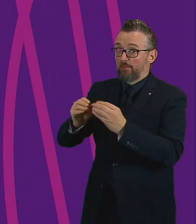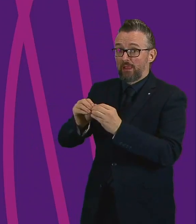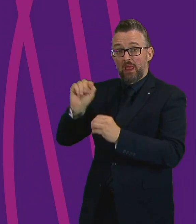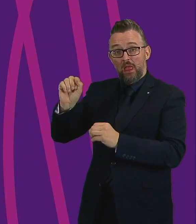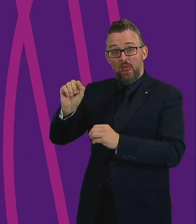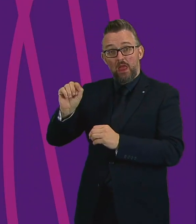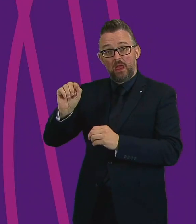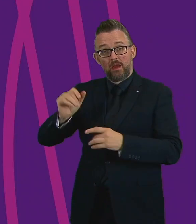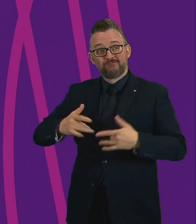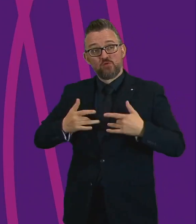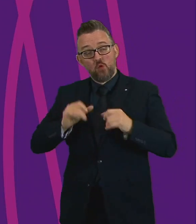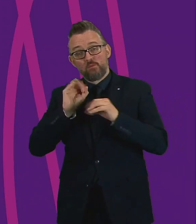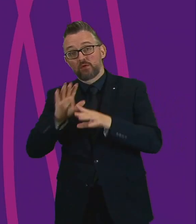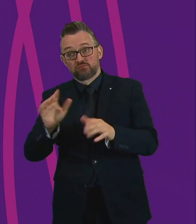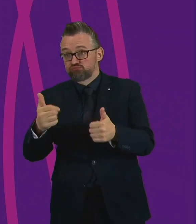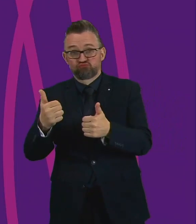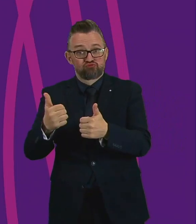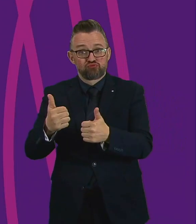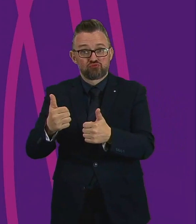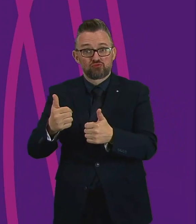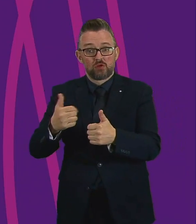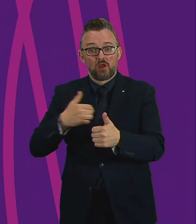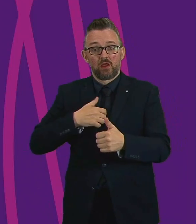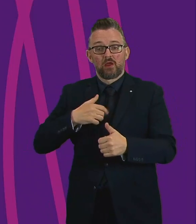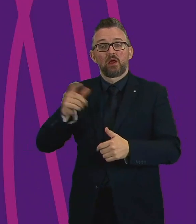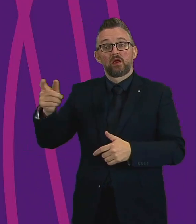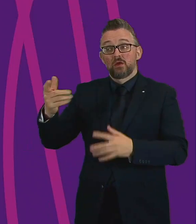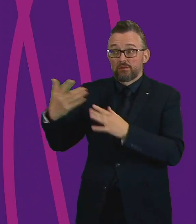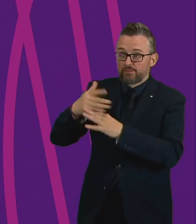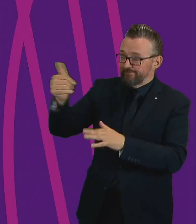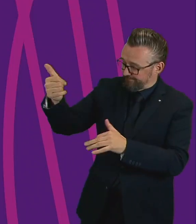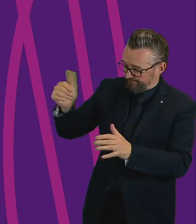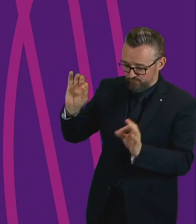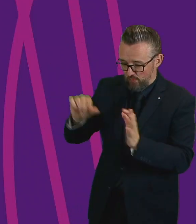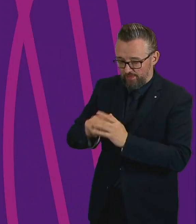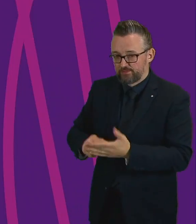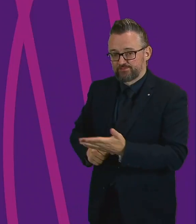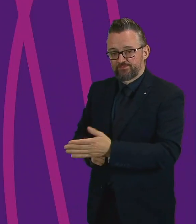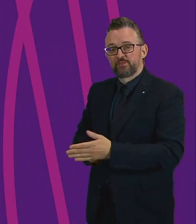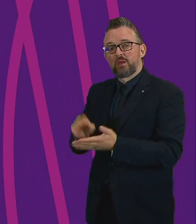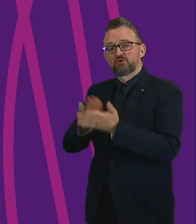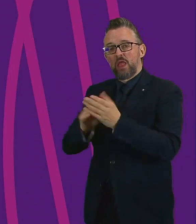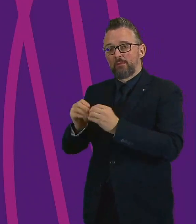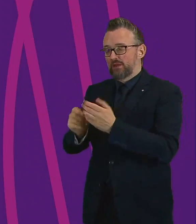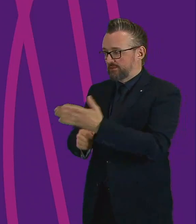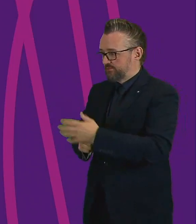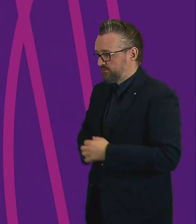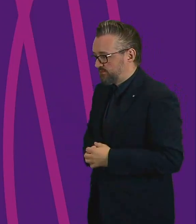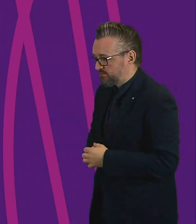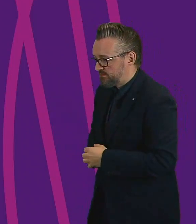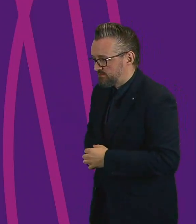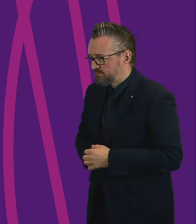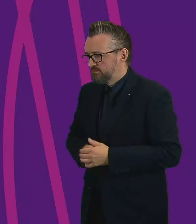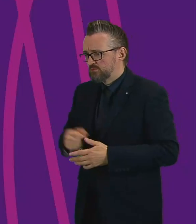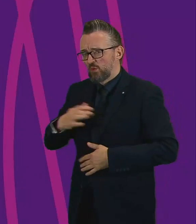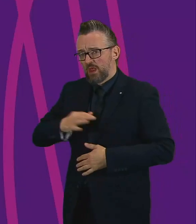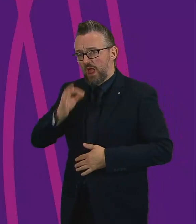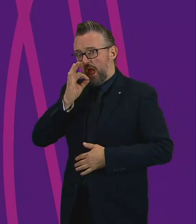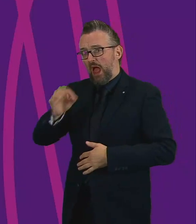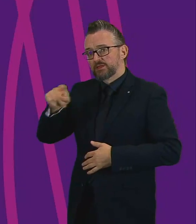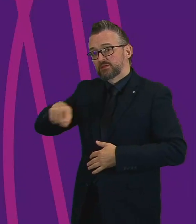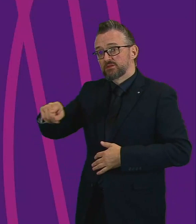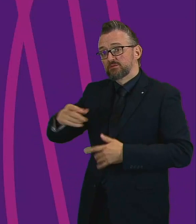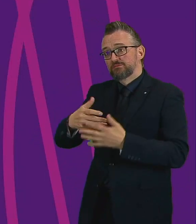across the points quite forcibly, and our points are quite valid, certainly. Michelle Ballantyne. Can I ask, do you recognise that